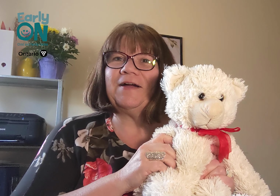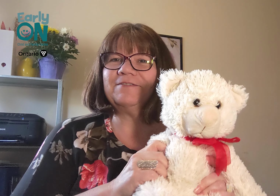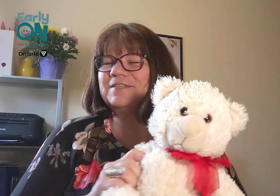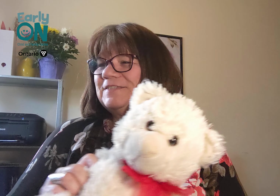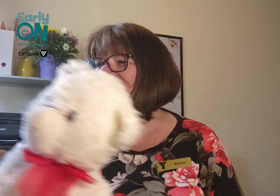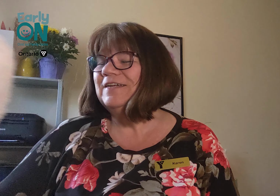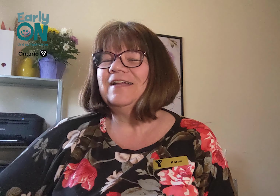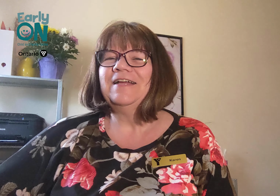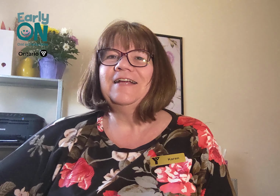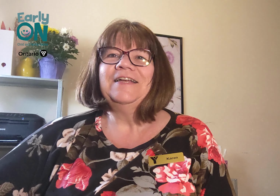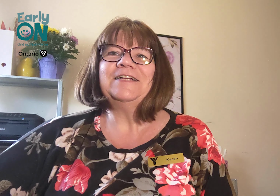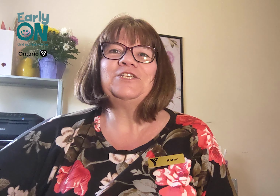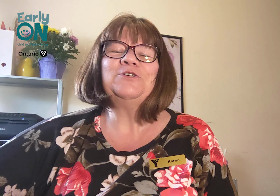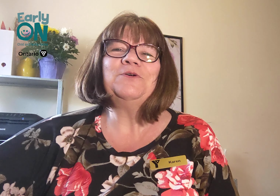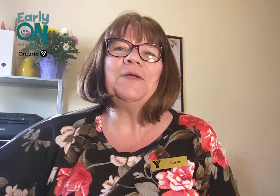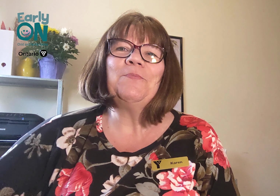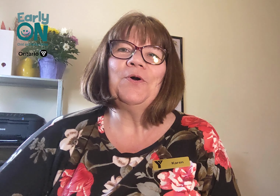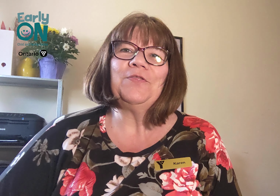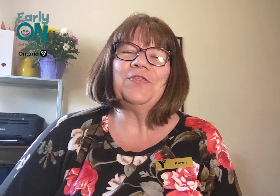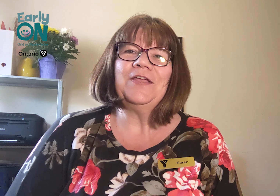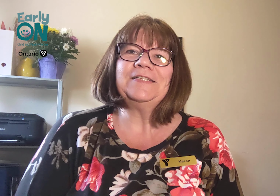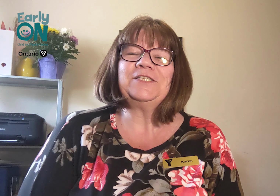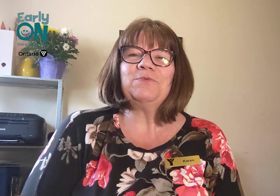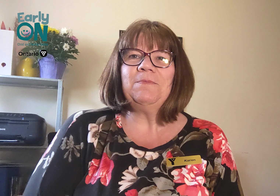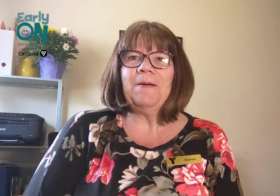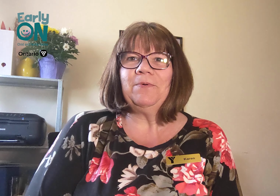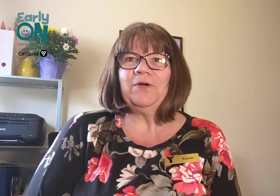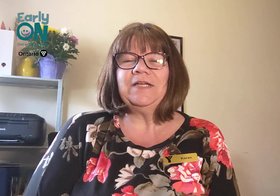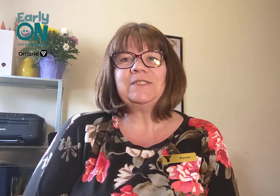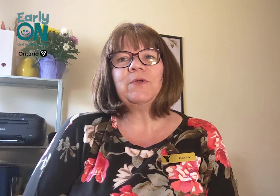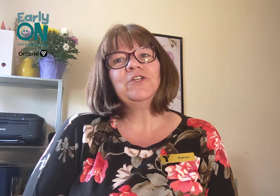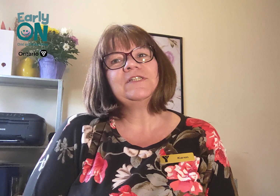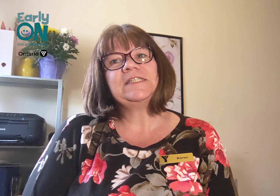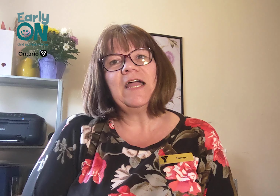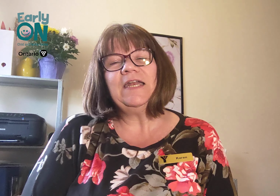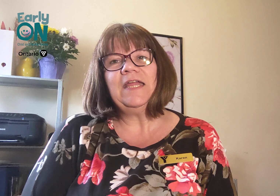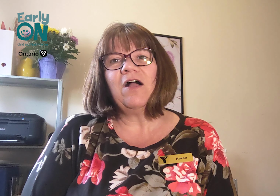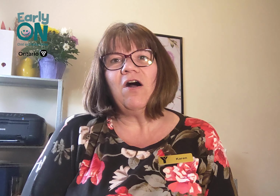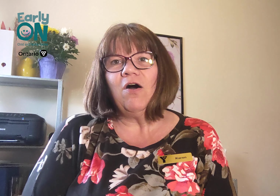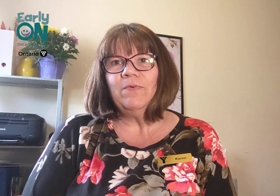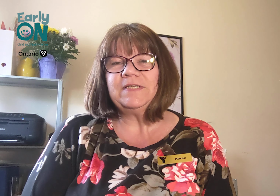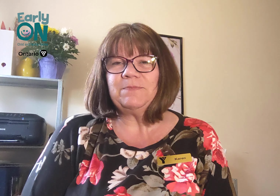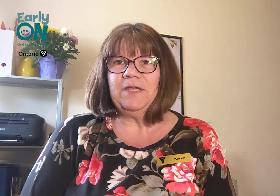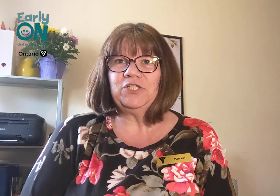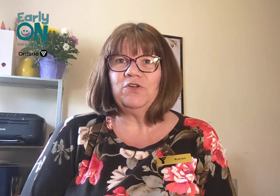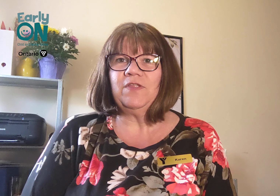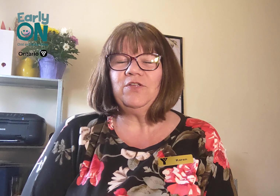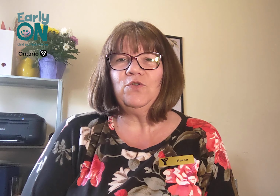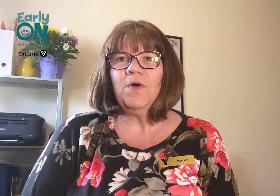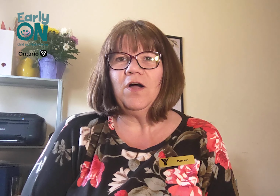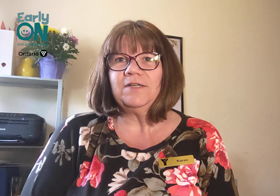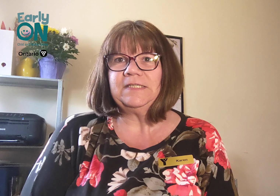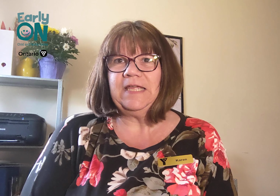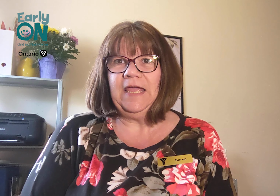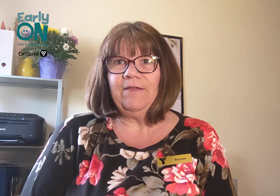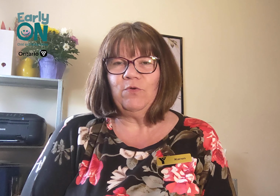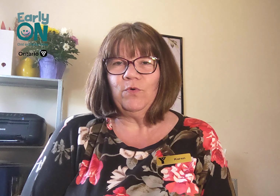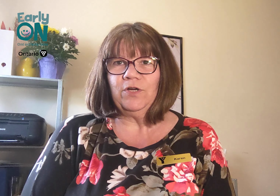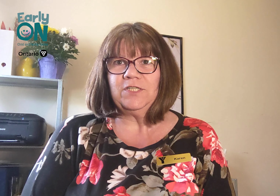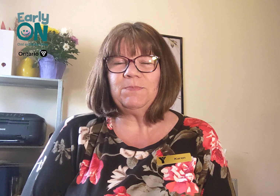Around. Now, two important things to remember is when you're signing, always make sure that you are saying the words,